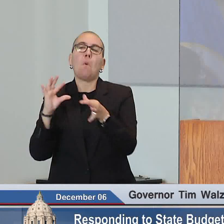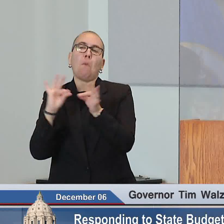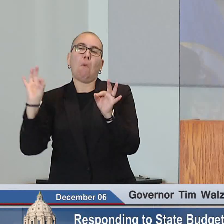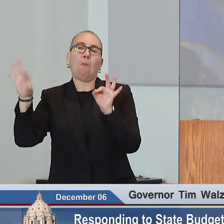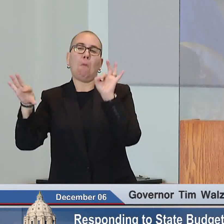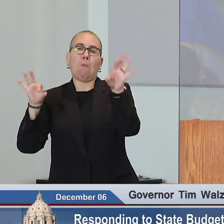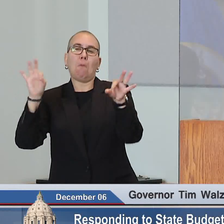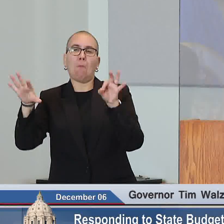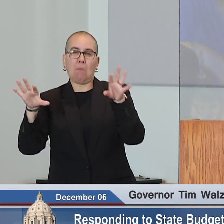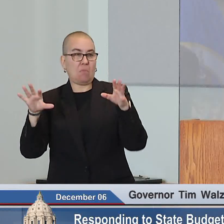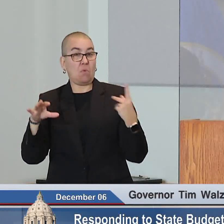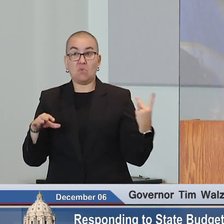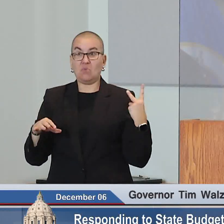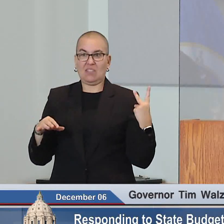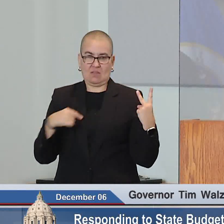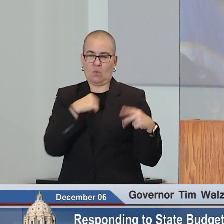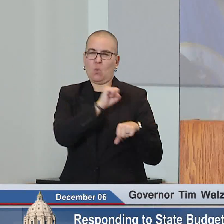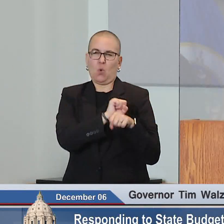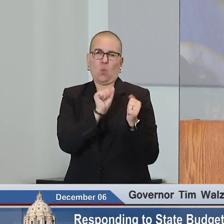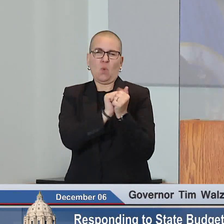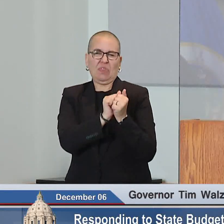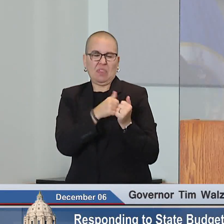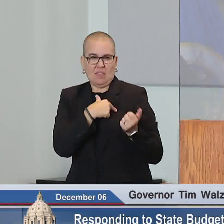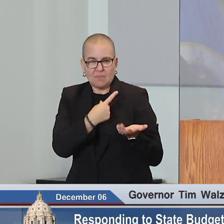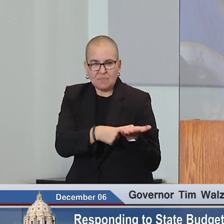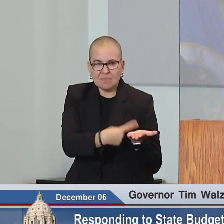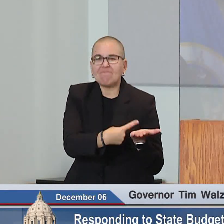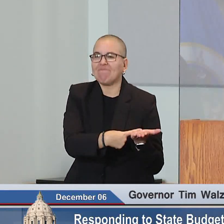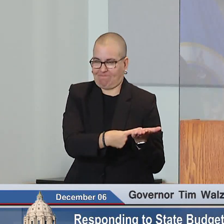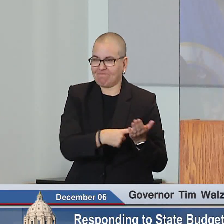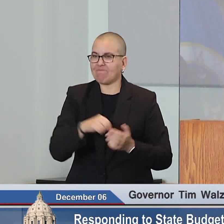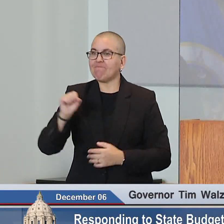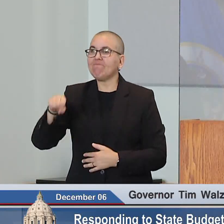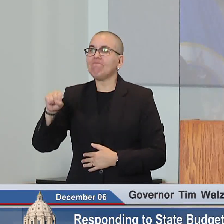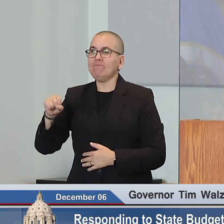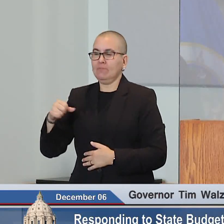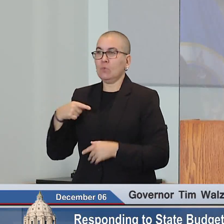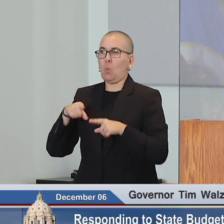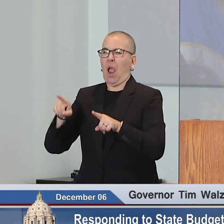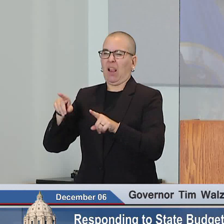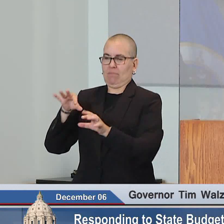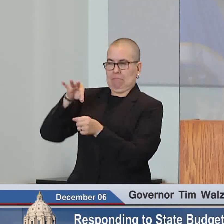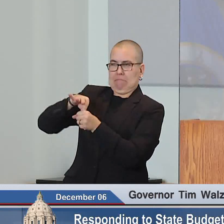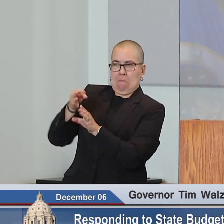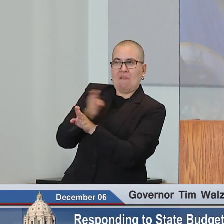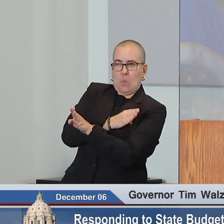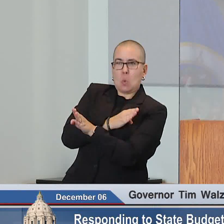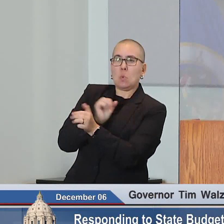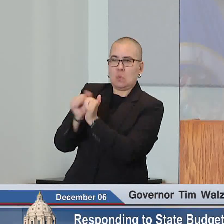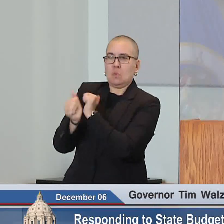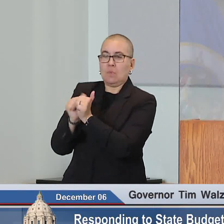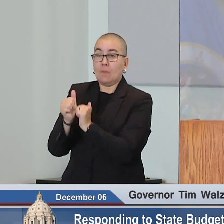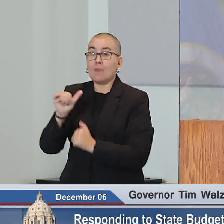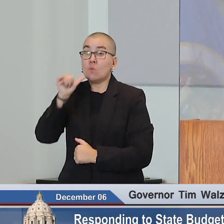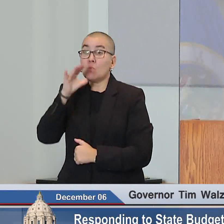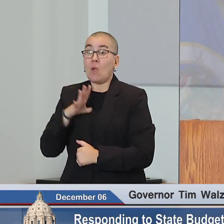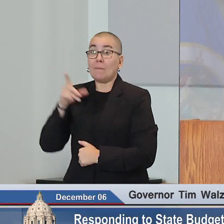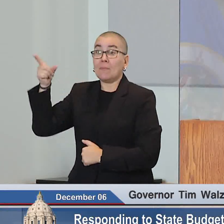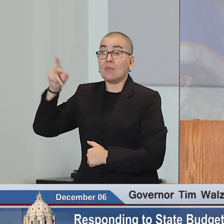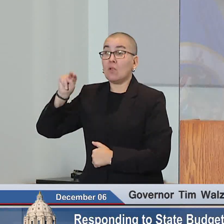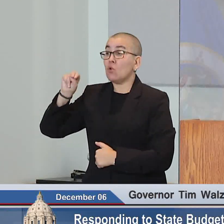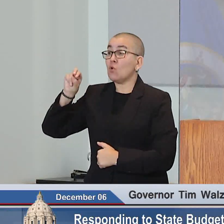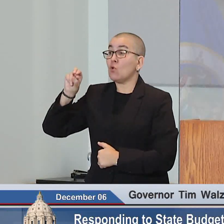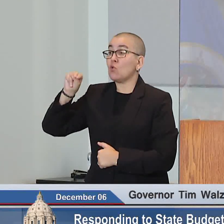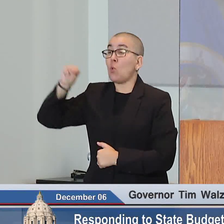privilege over the last few weeks when we were out on the campaign trail. There's a young woman named Chow Truong in Northfield. She's a full-time college student.